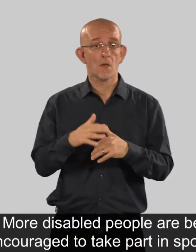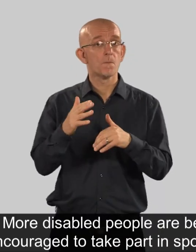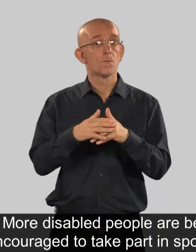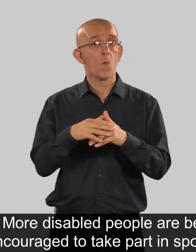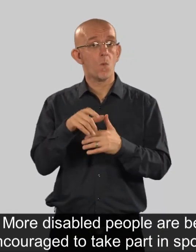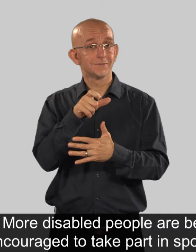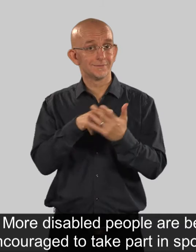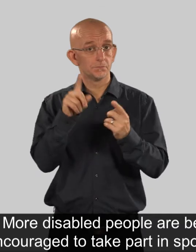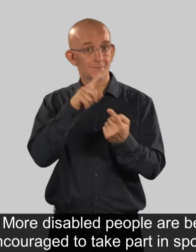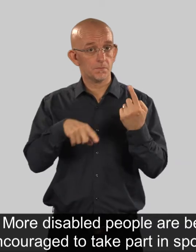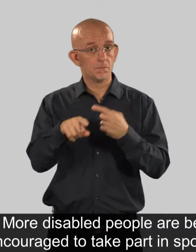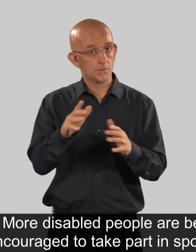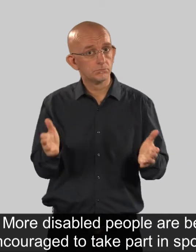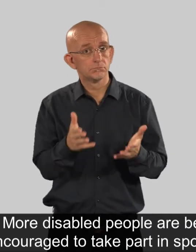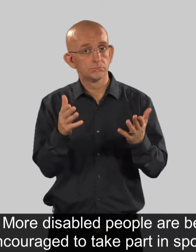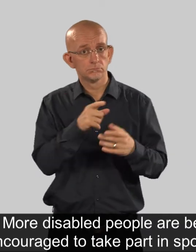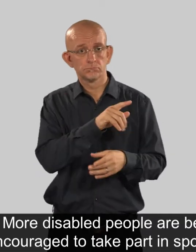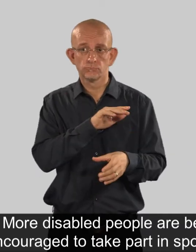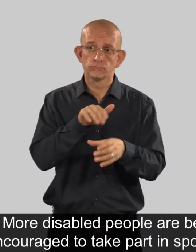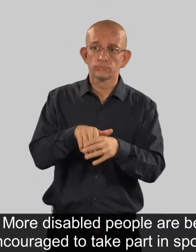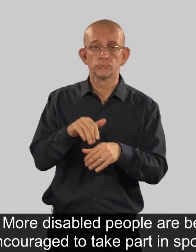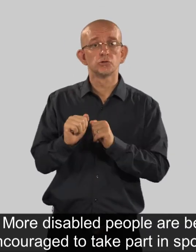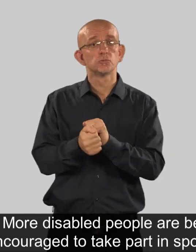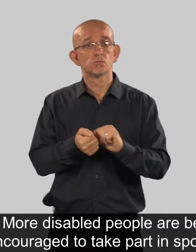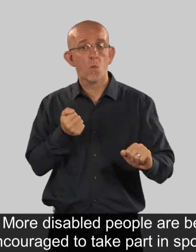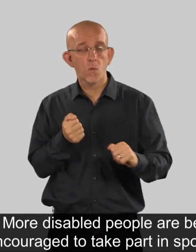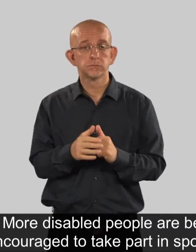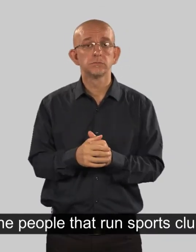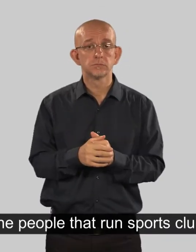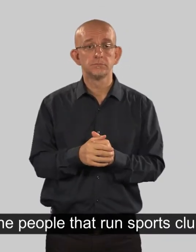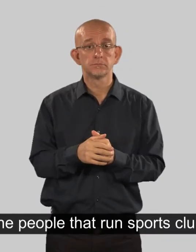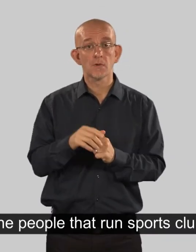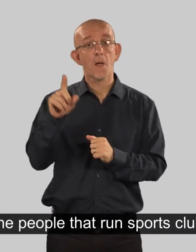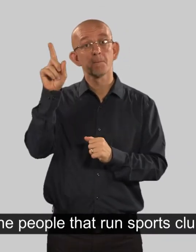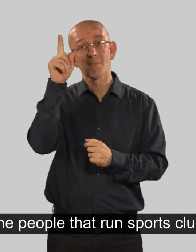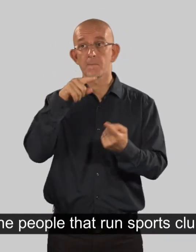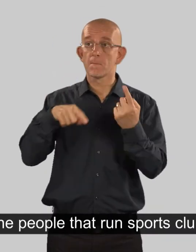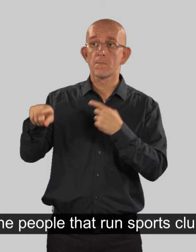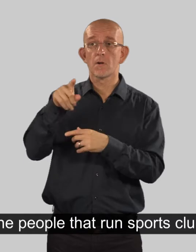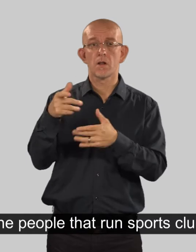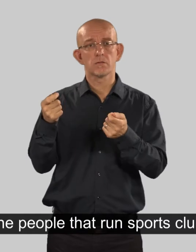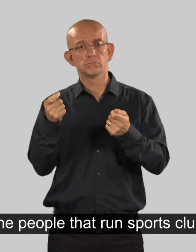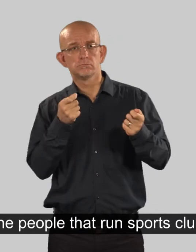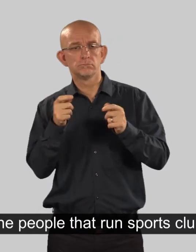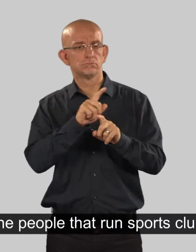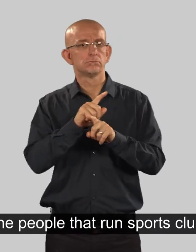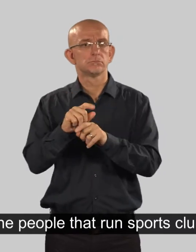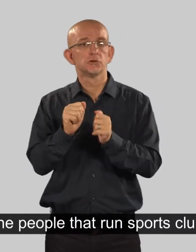More disabled people are being encouraged to take part in sport. The people that run sports